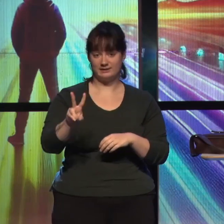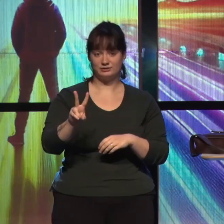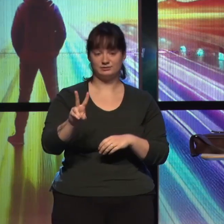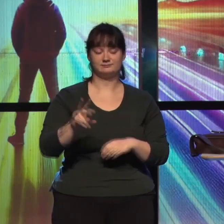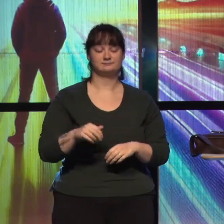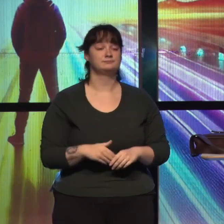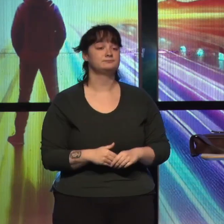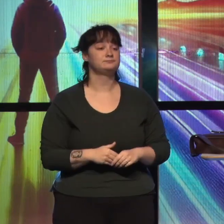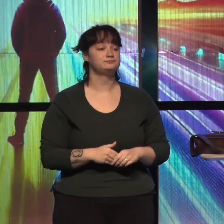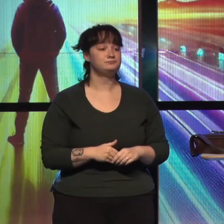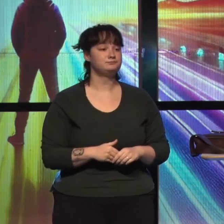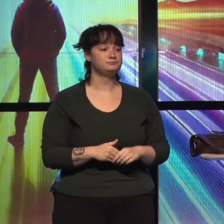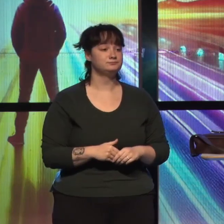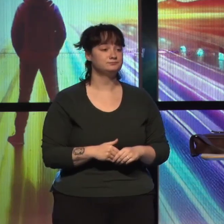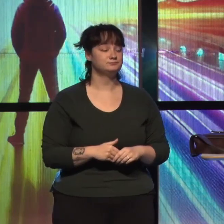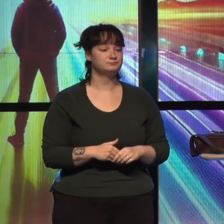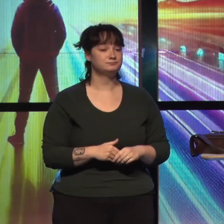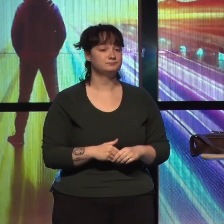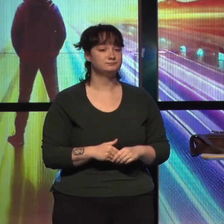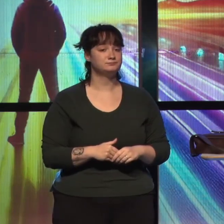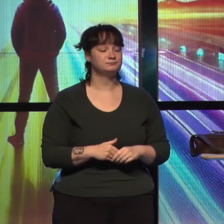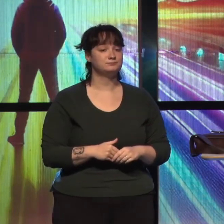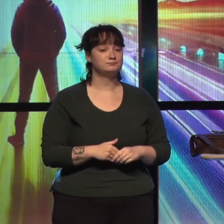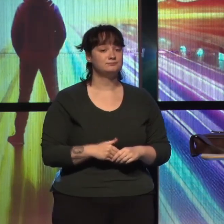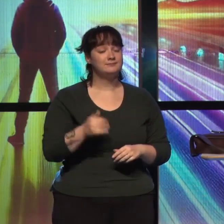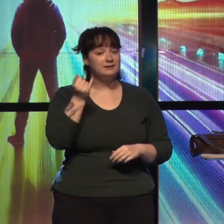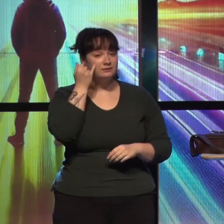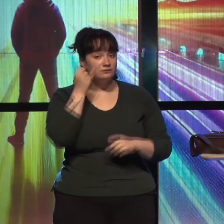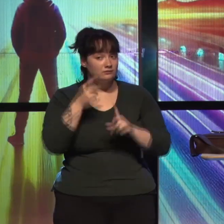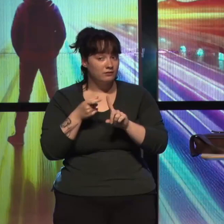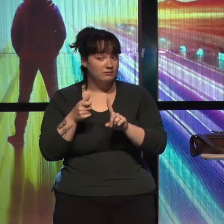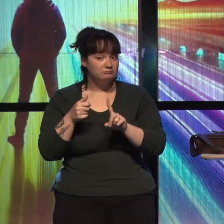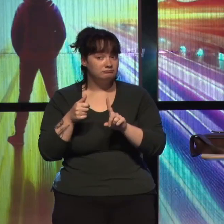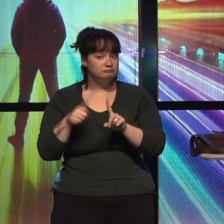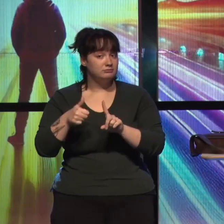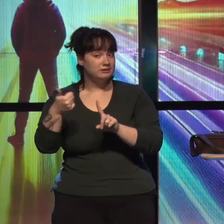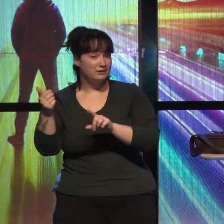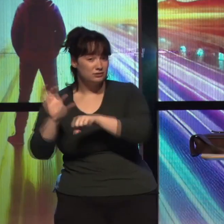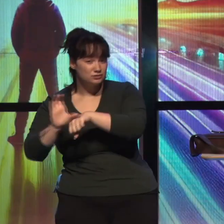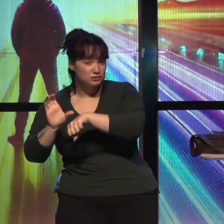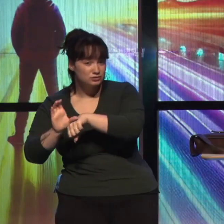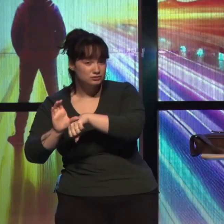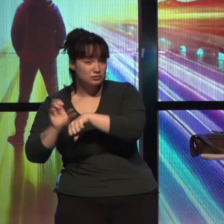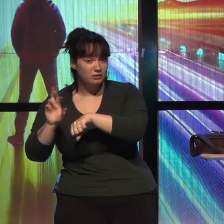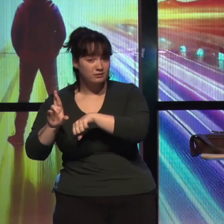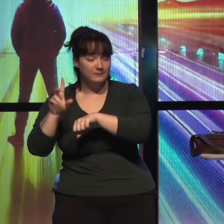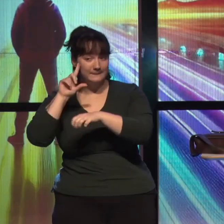faith community that maybe looks a little bit like ours, I just want to give you a warning.